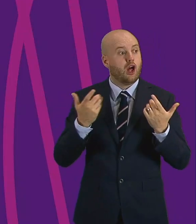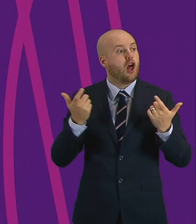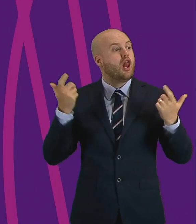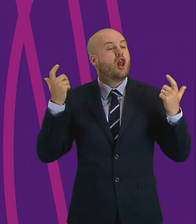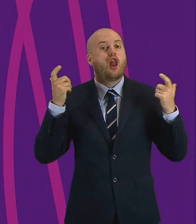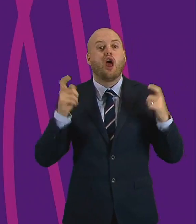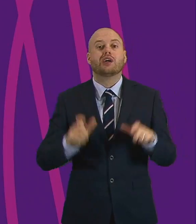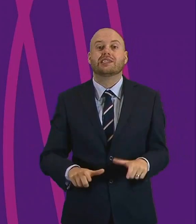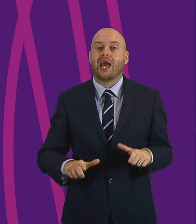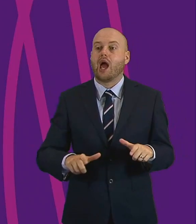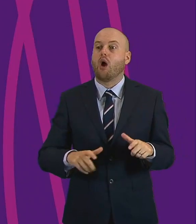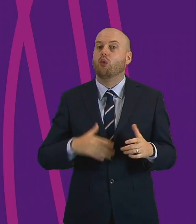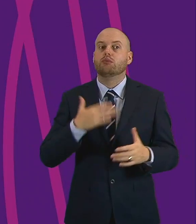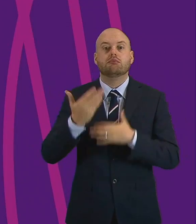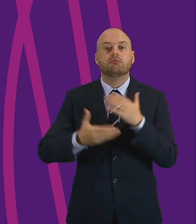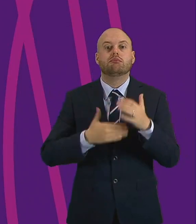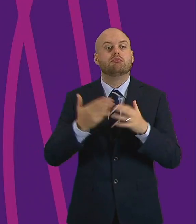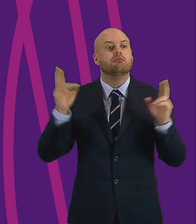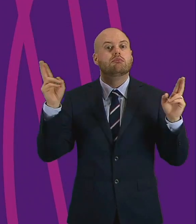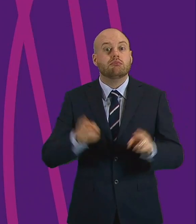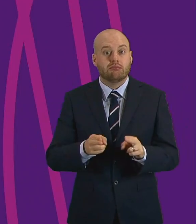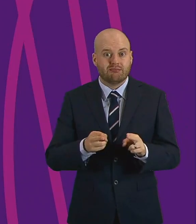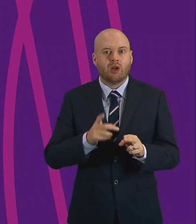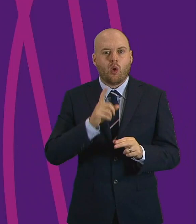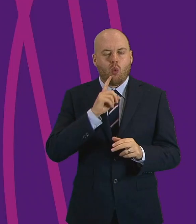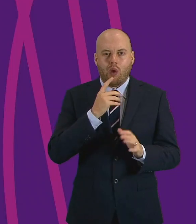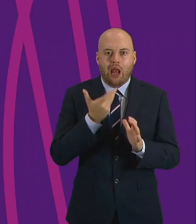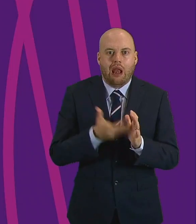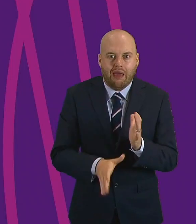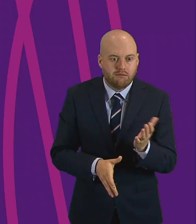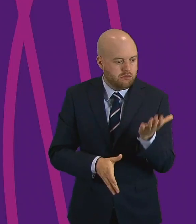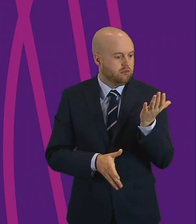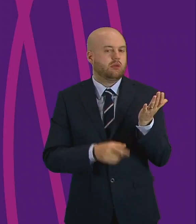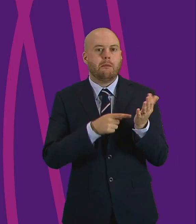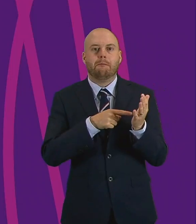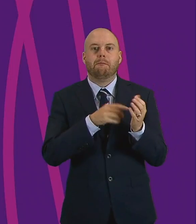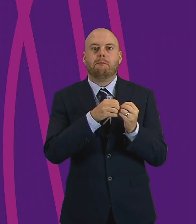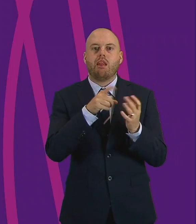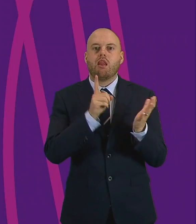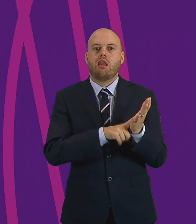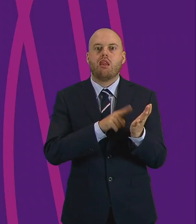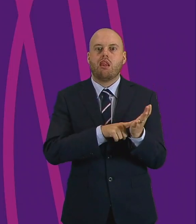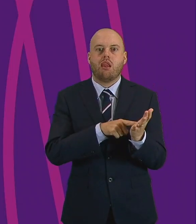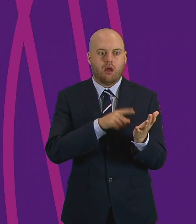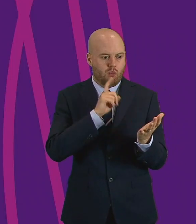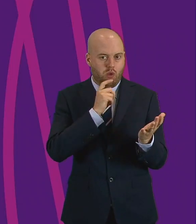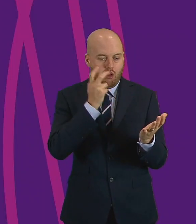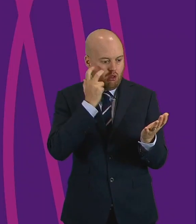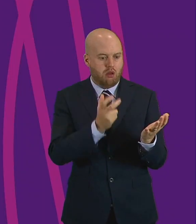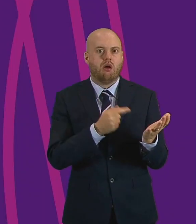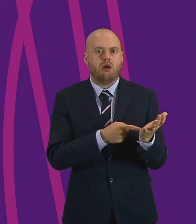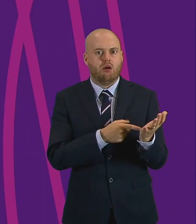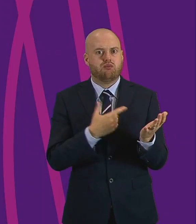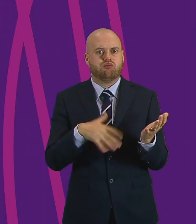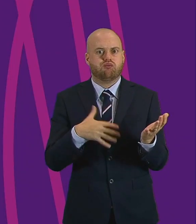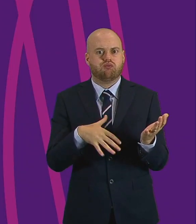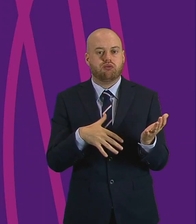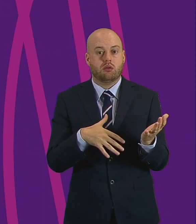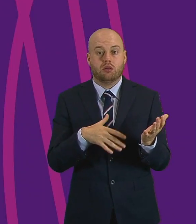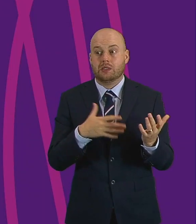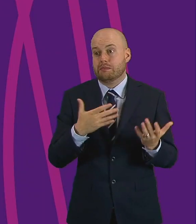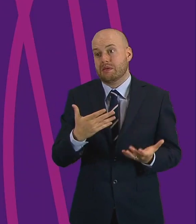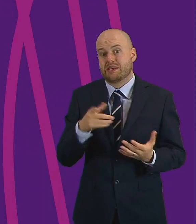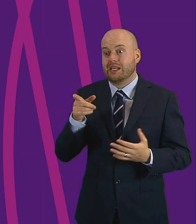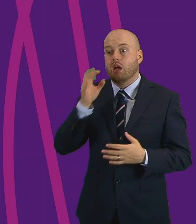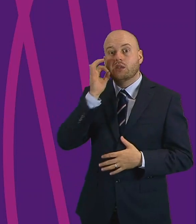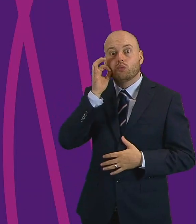going to be some big bills to pay. I do worry that government and councils will try to claw back money by hiking taxes.